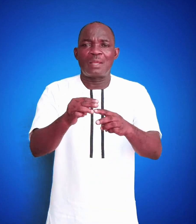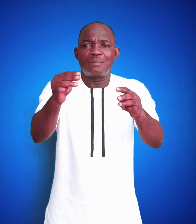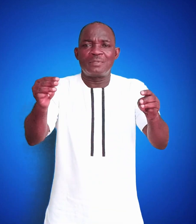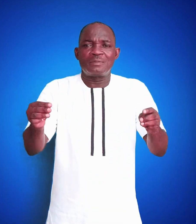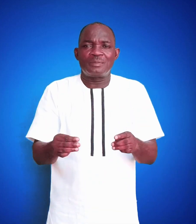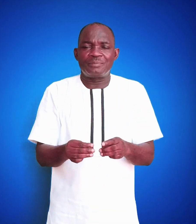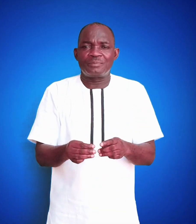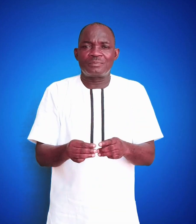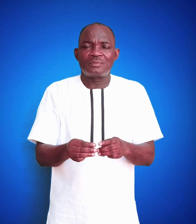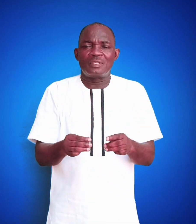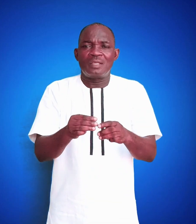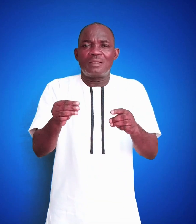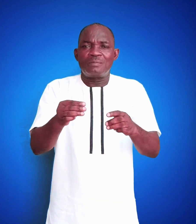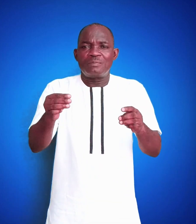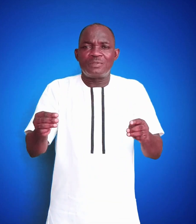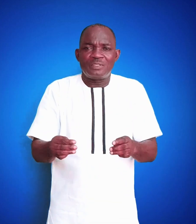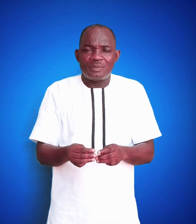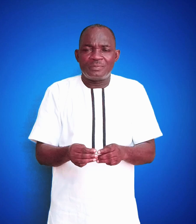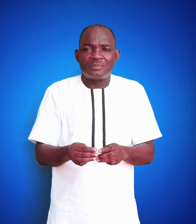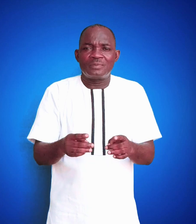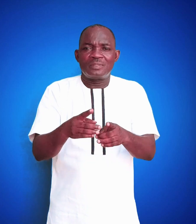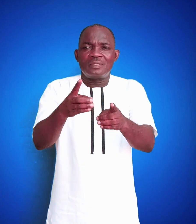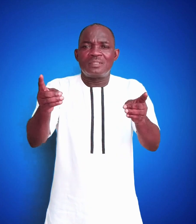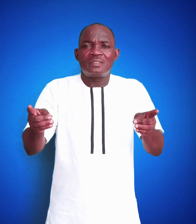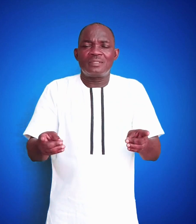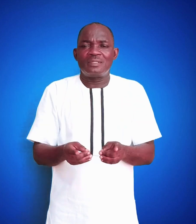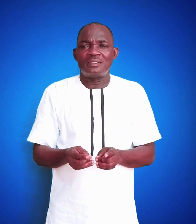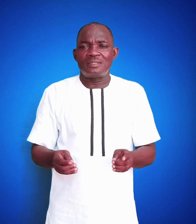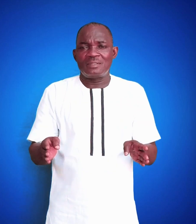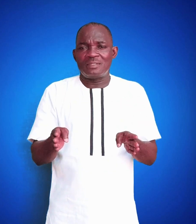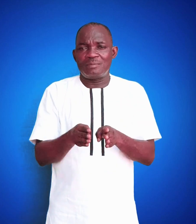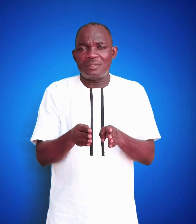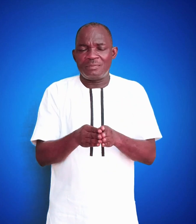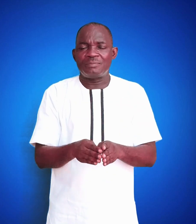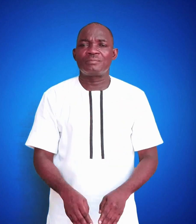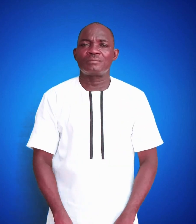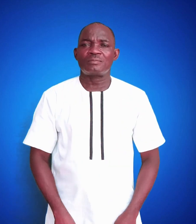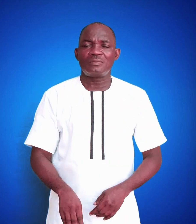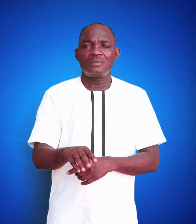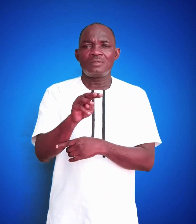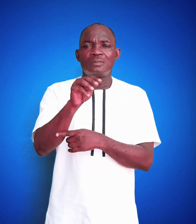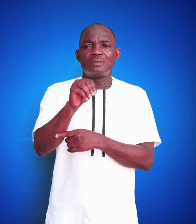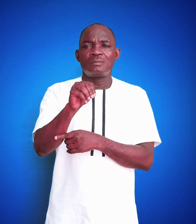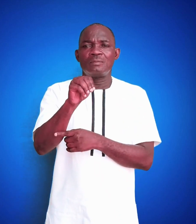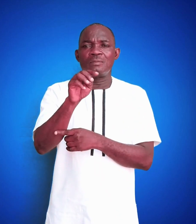Metropolitan, Municipal, District Assemblies,